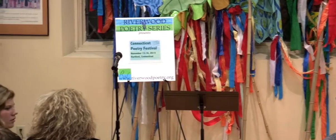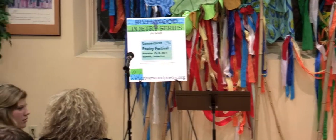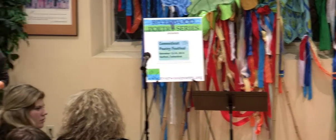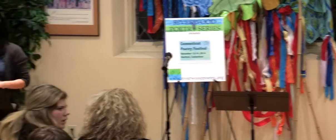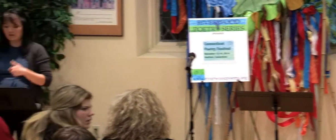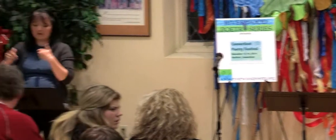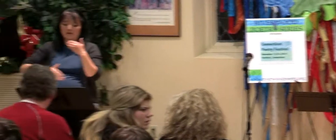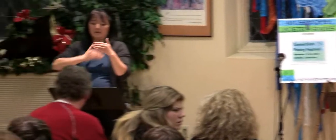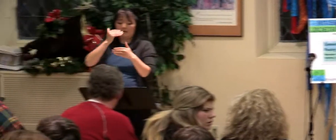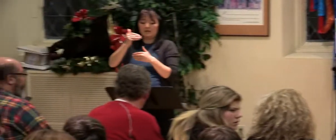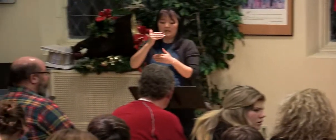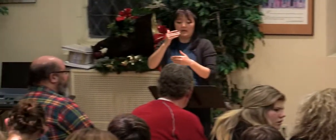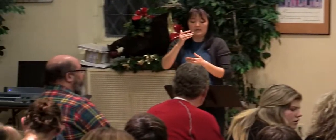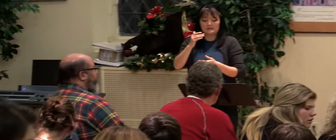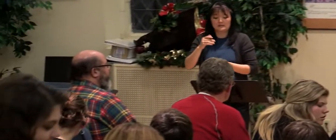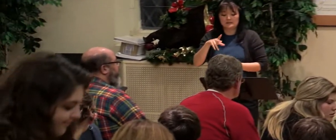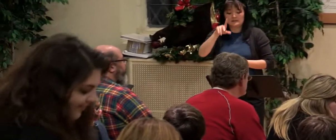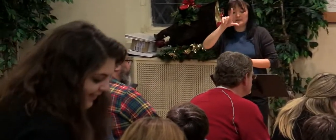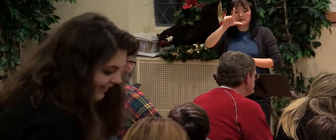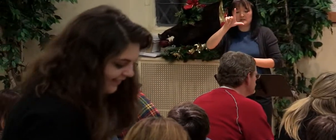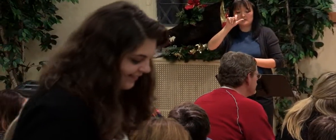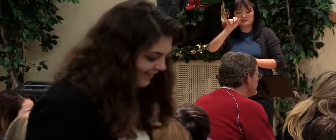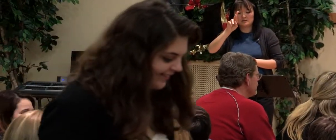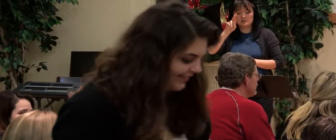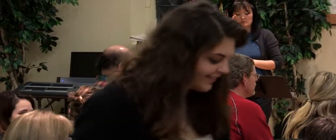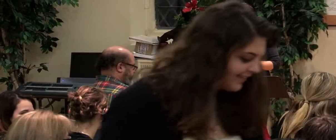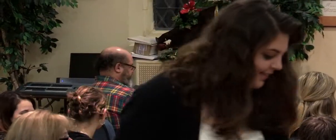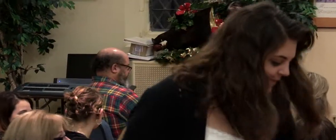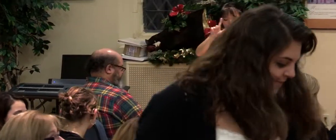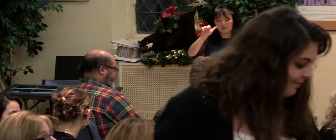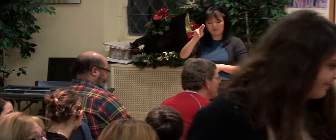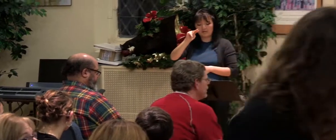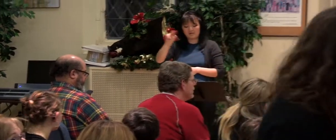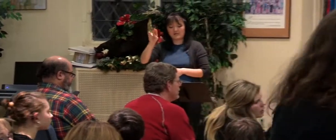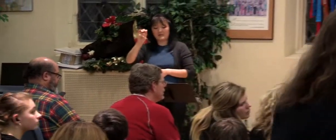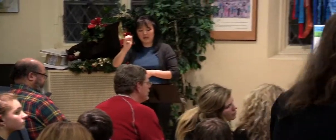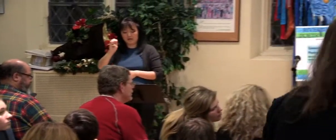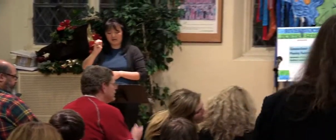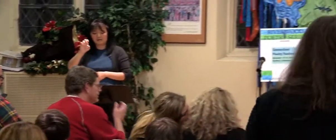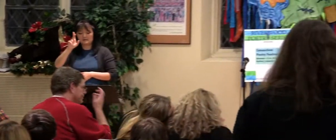Our next poet is Junior Laurel Ann Kilby.